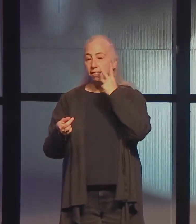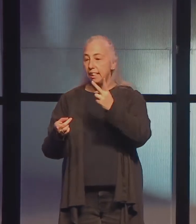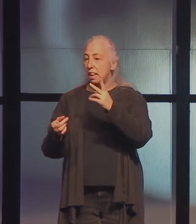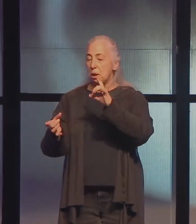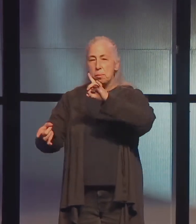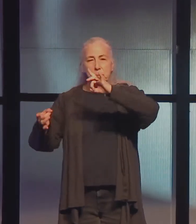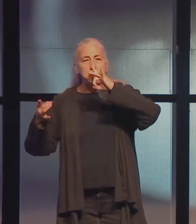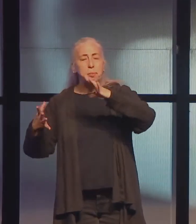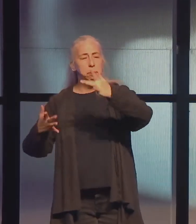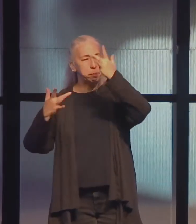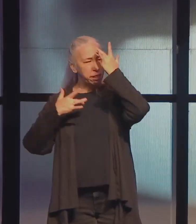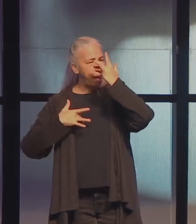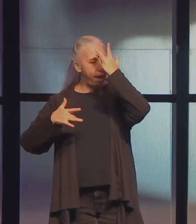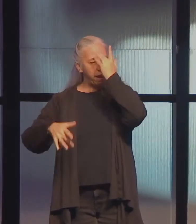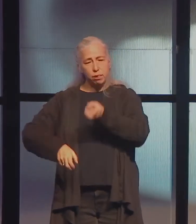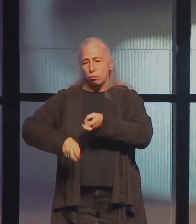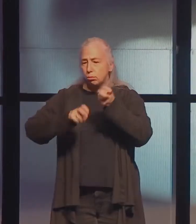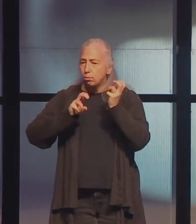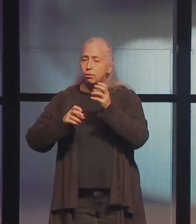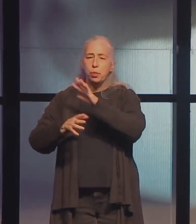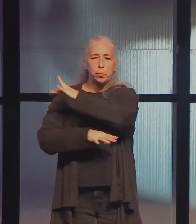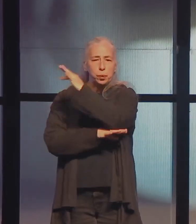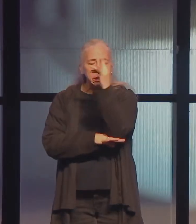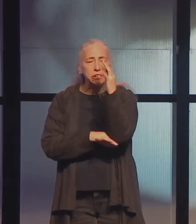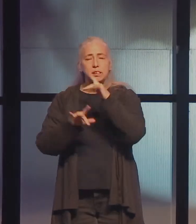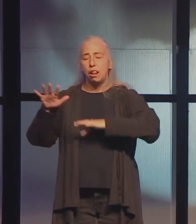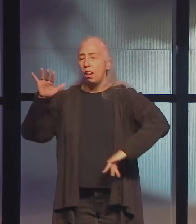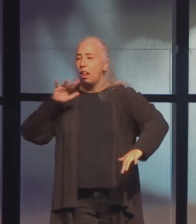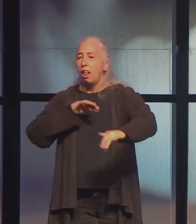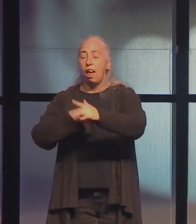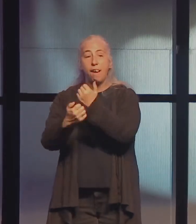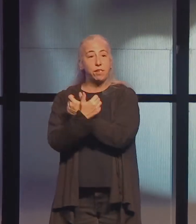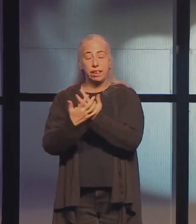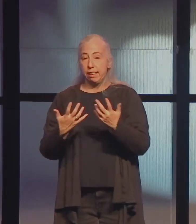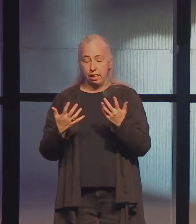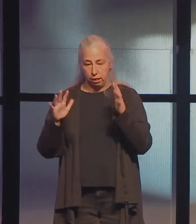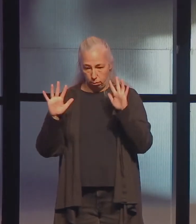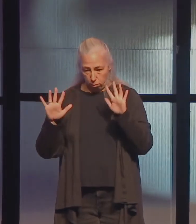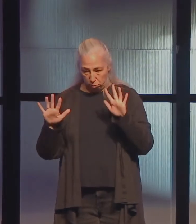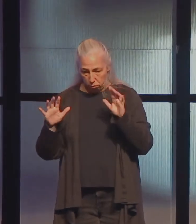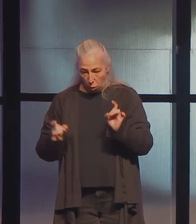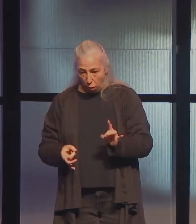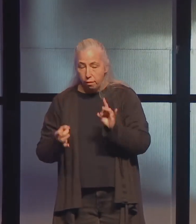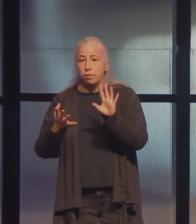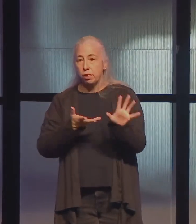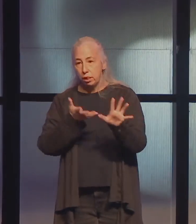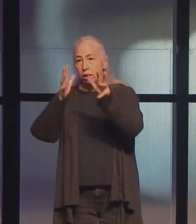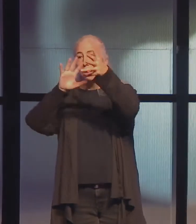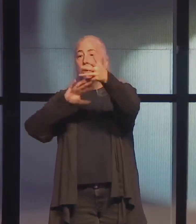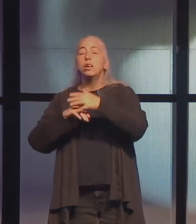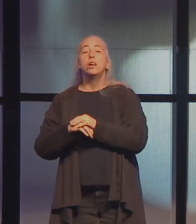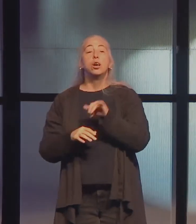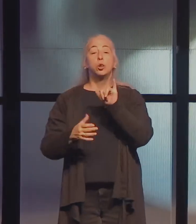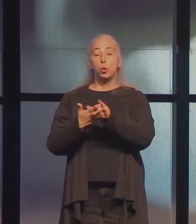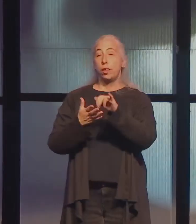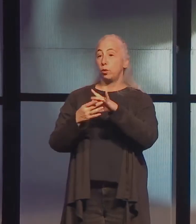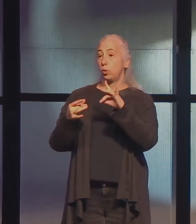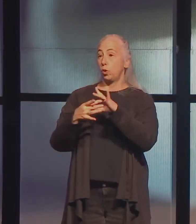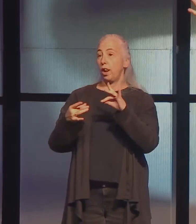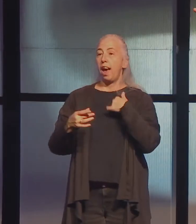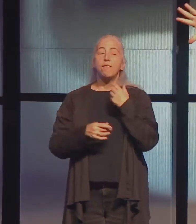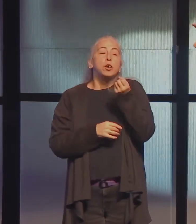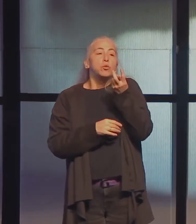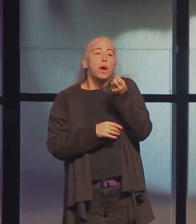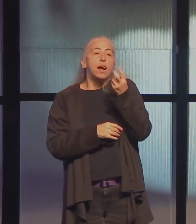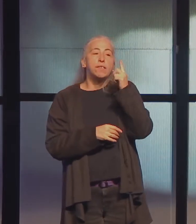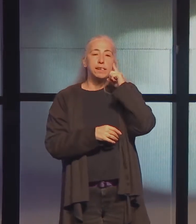Sea parted, manna in the wilderness, all kinds of things. And so in the story, they send 12 spies out to go recruit and